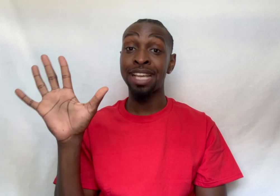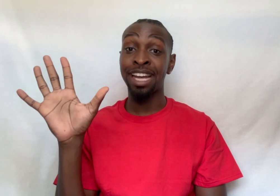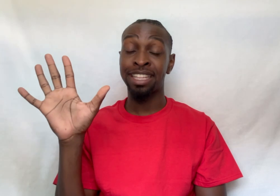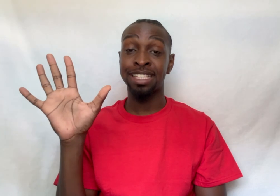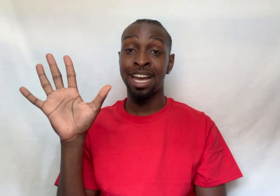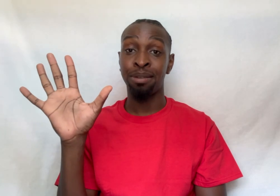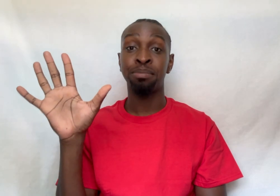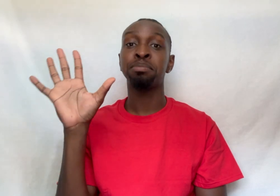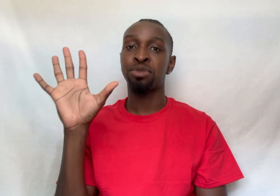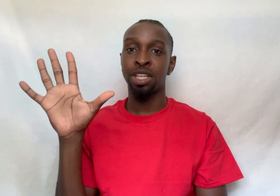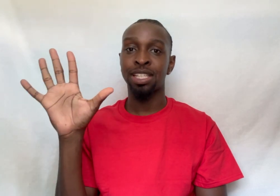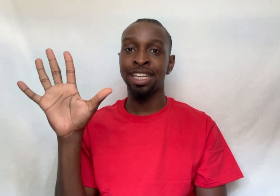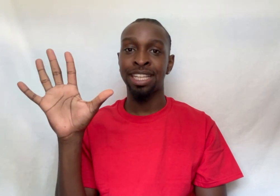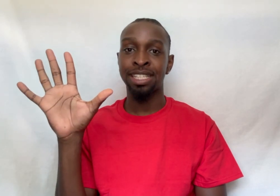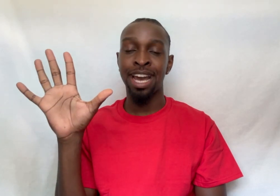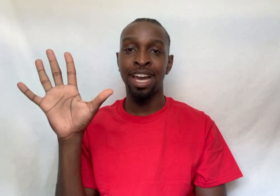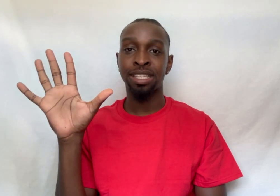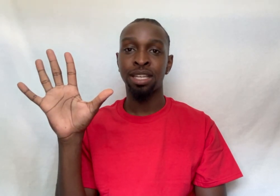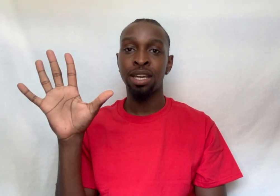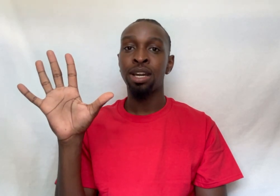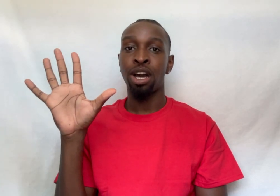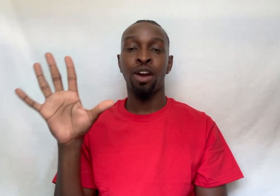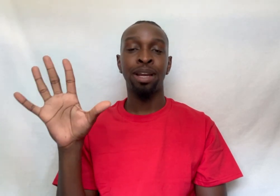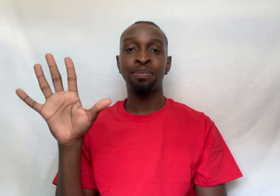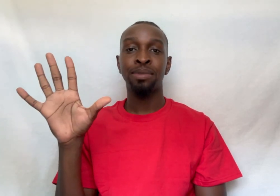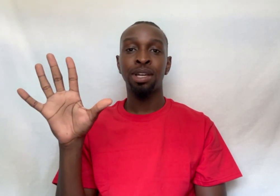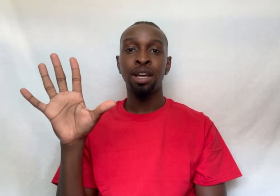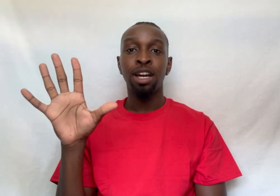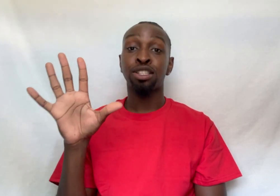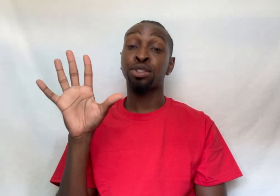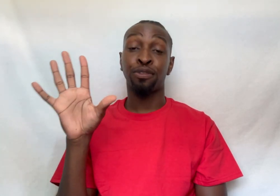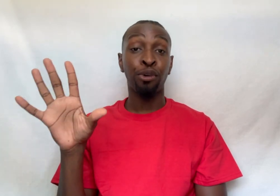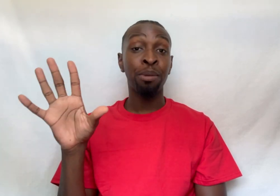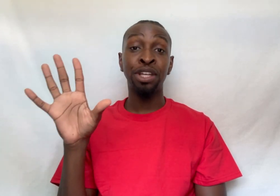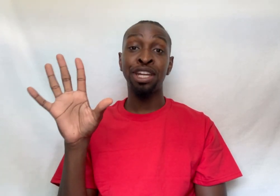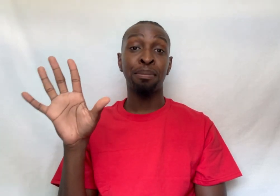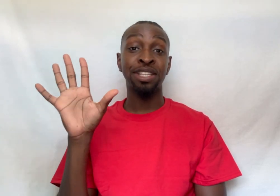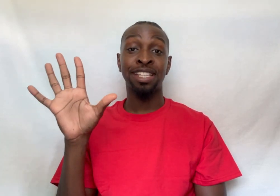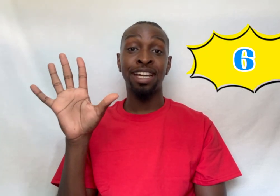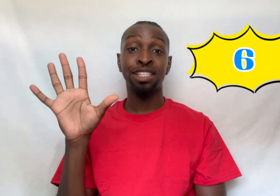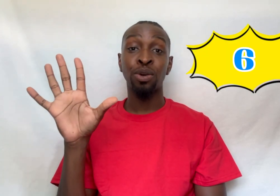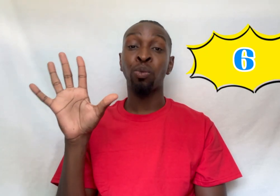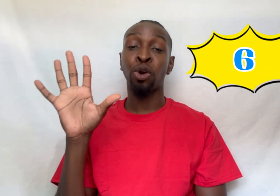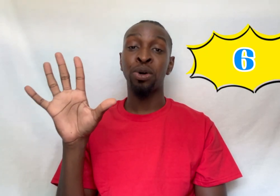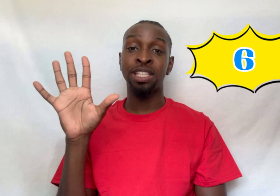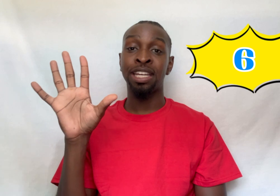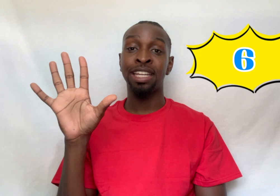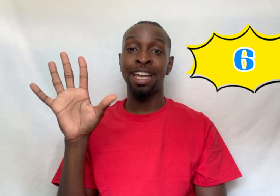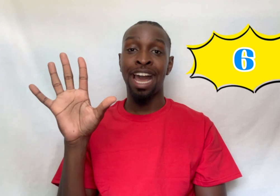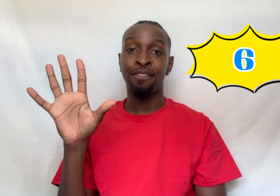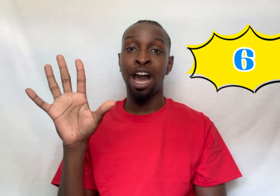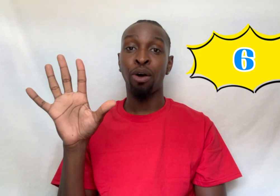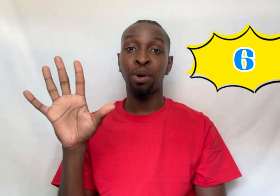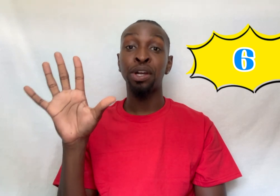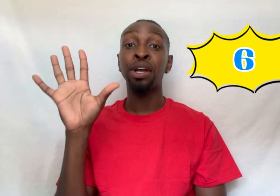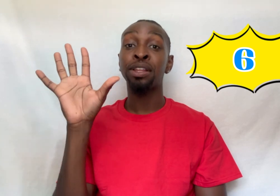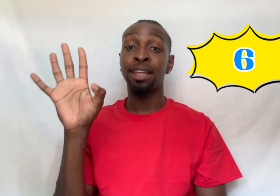this time, just like this, guys. All right? So to form the number 6, we're going to need to have our